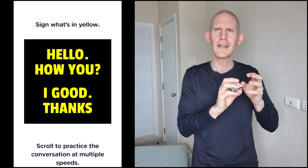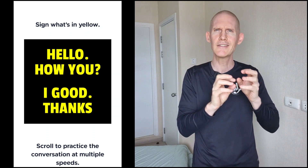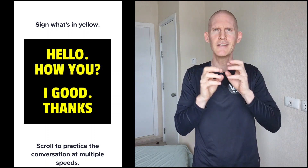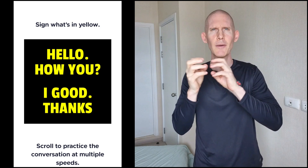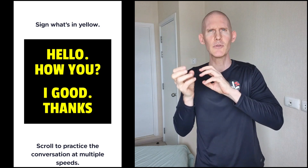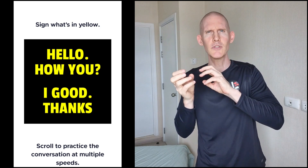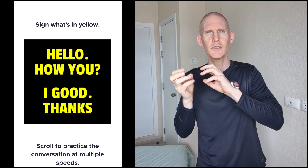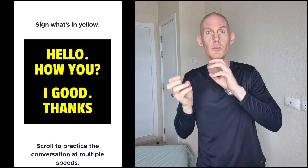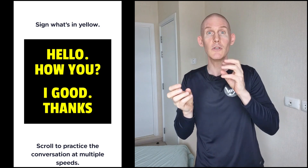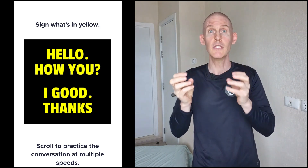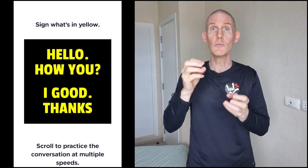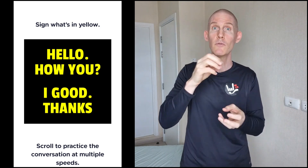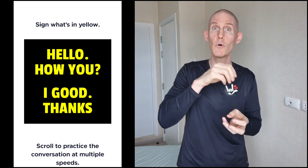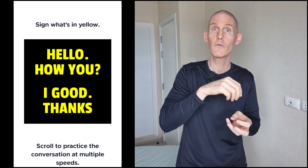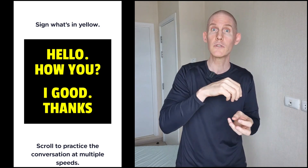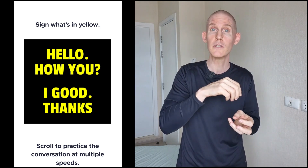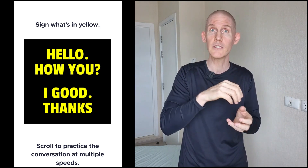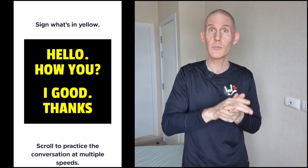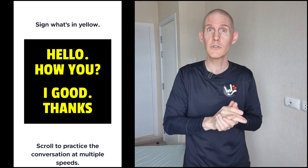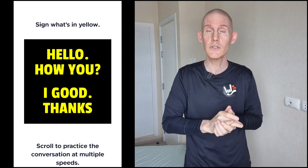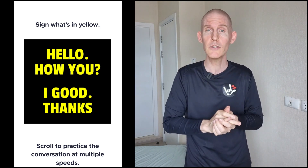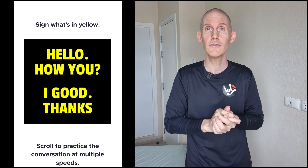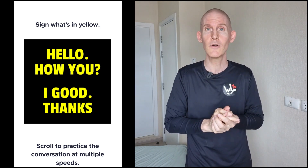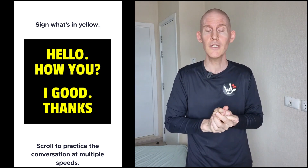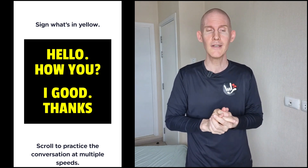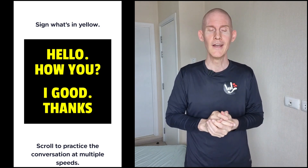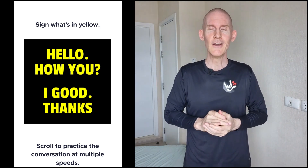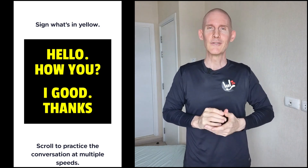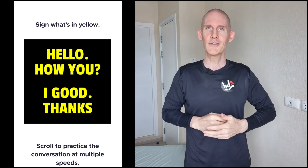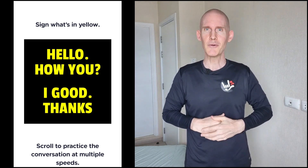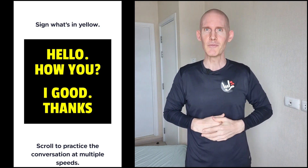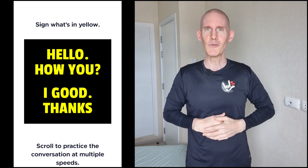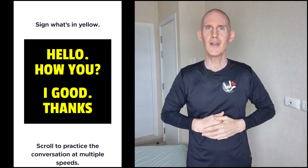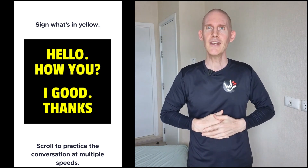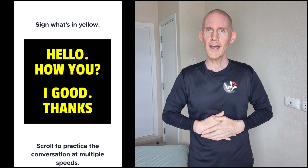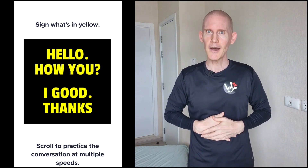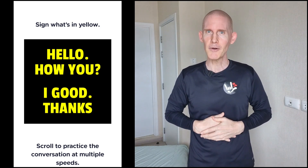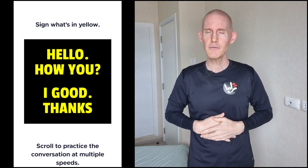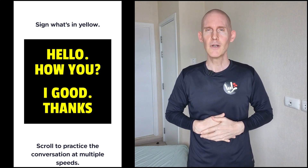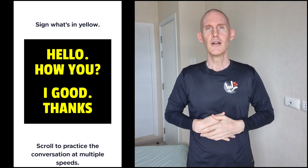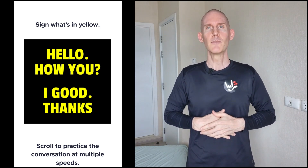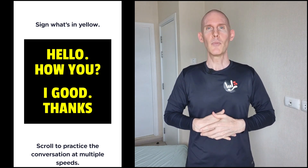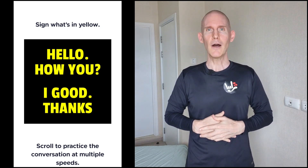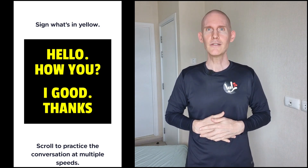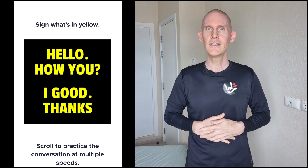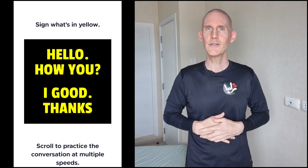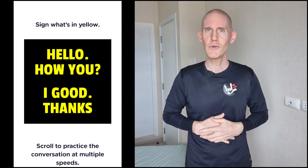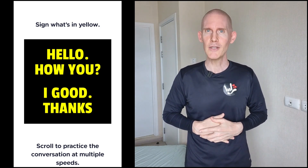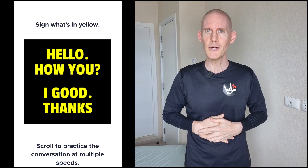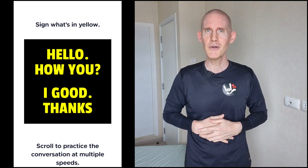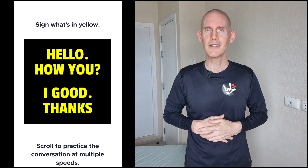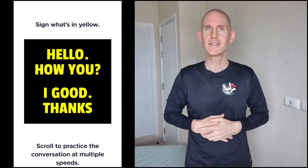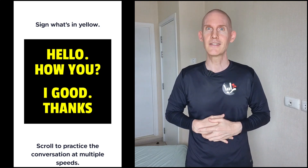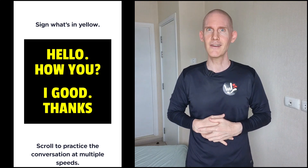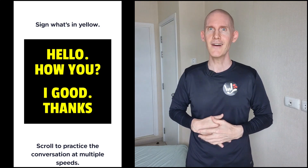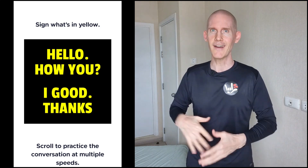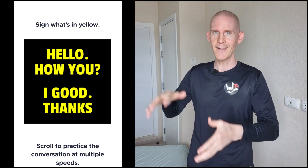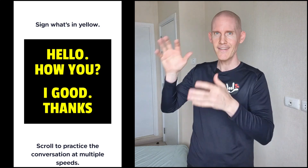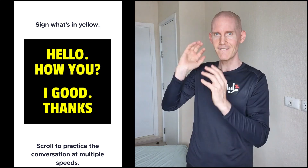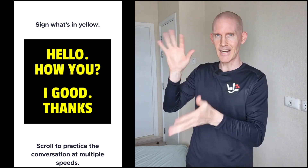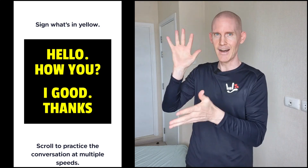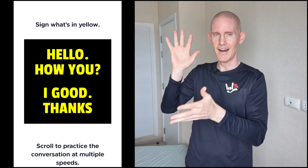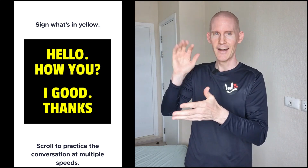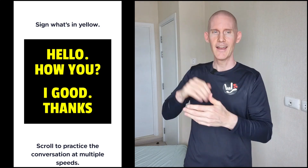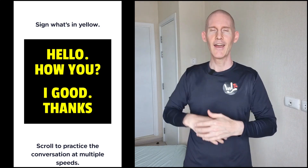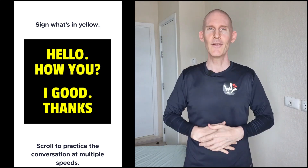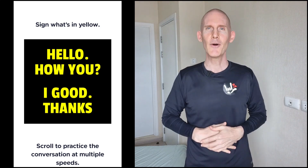because your hand's in that position, but you need to move it over into this position, right? So, right now, pause this video and